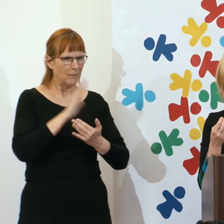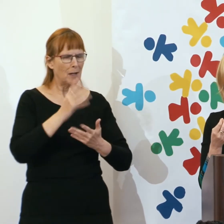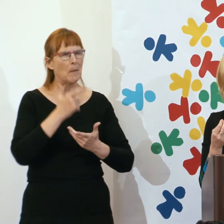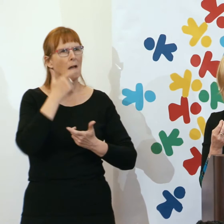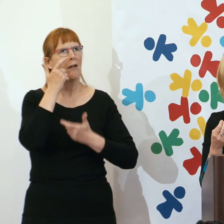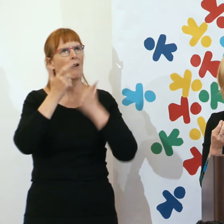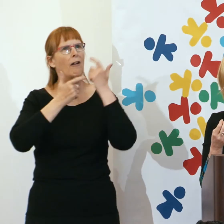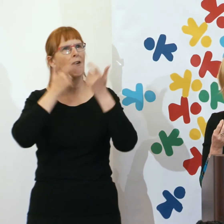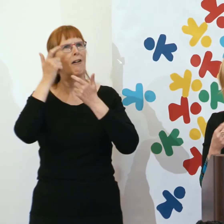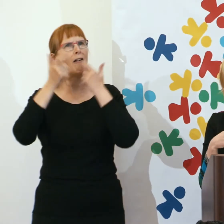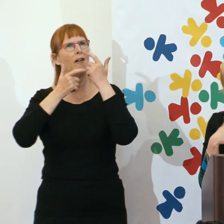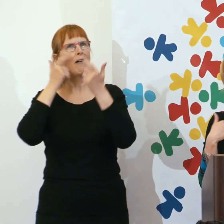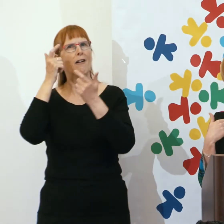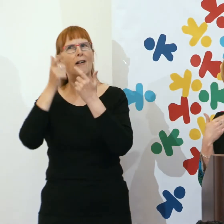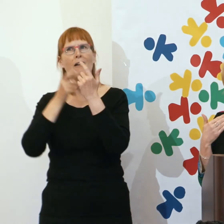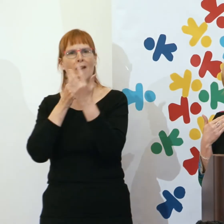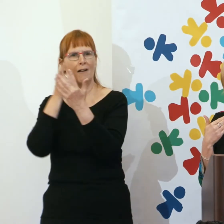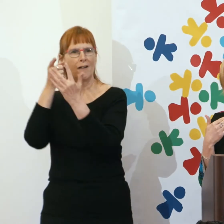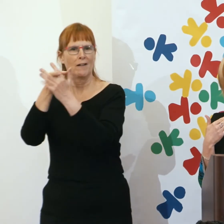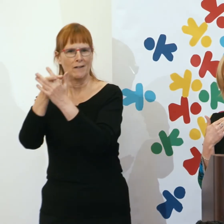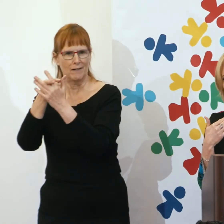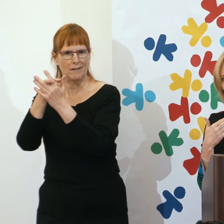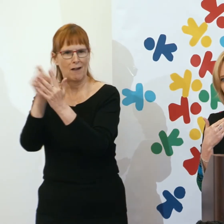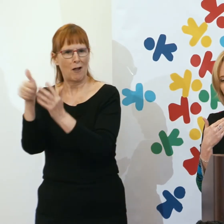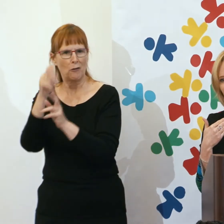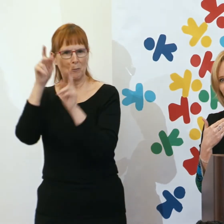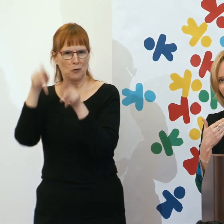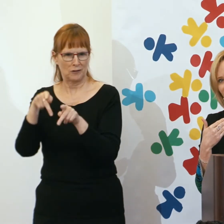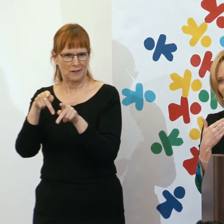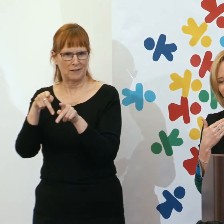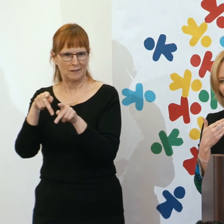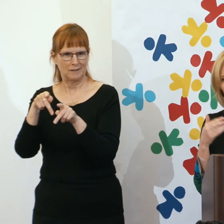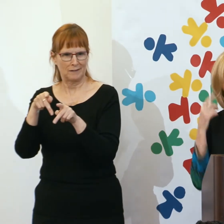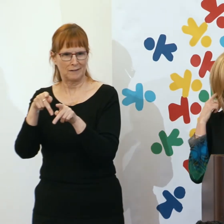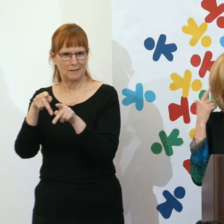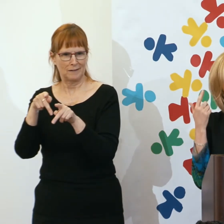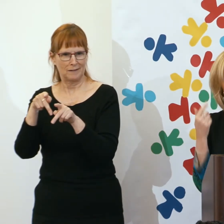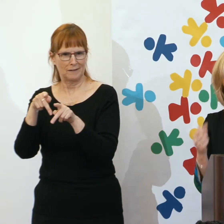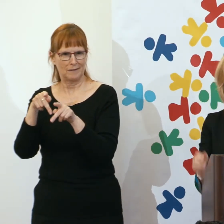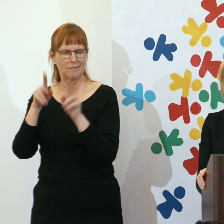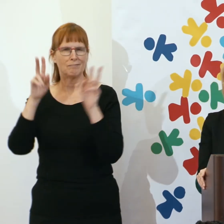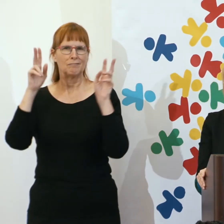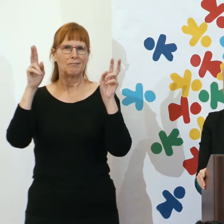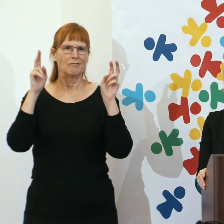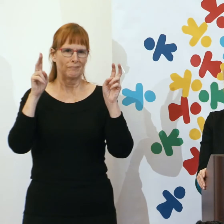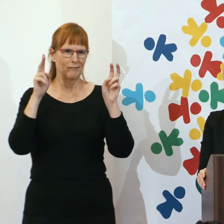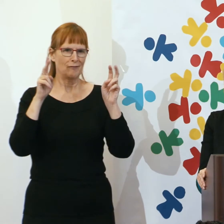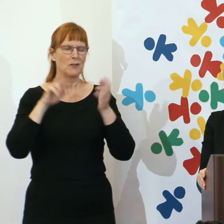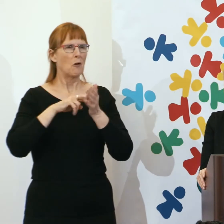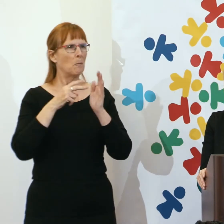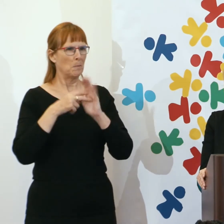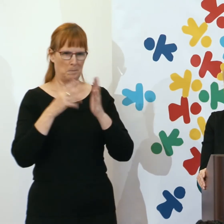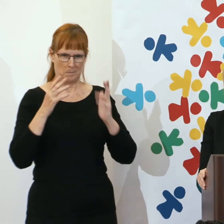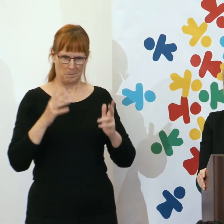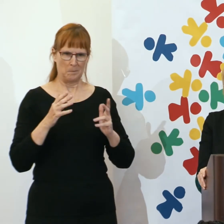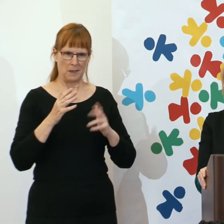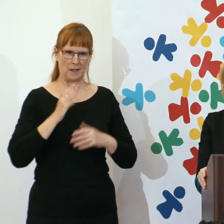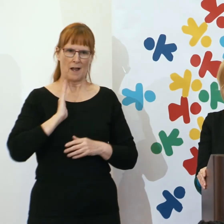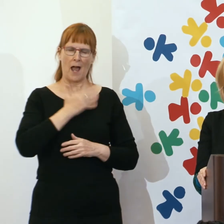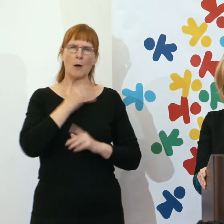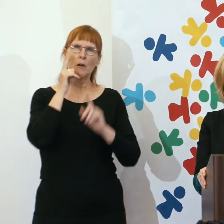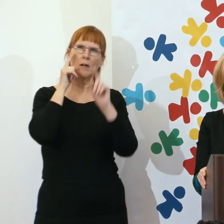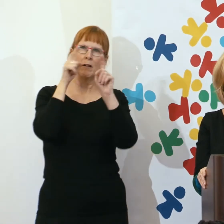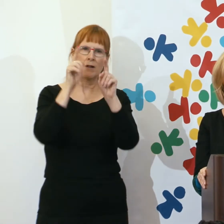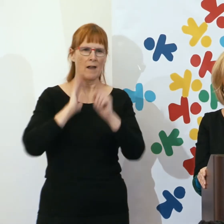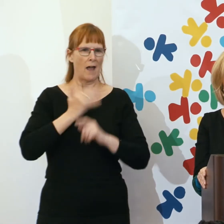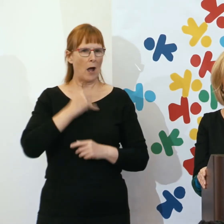words speak to me about my dream for the world, that we will all be able to catch the ear of someone who